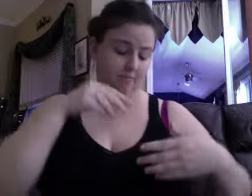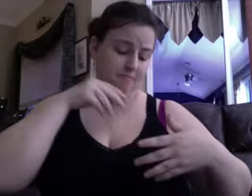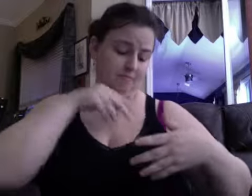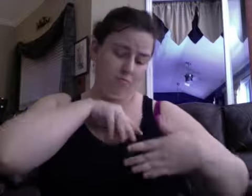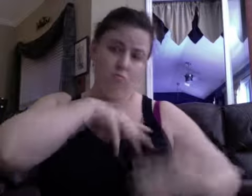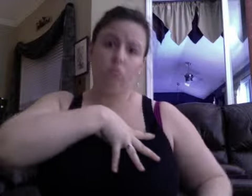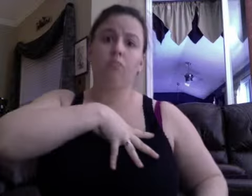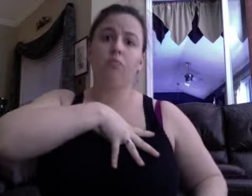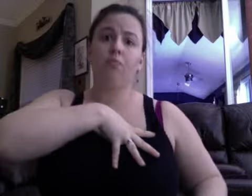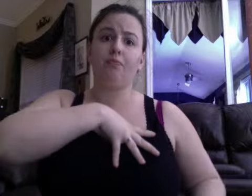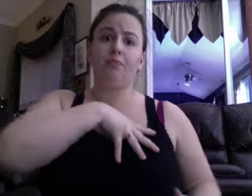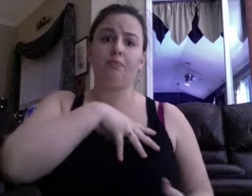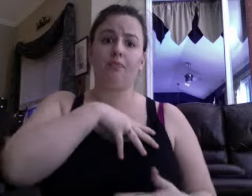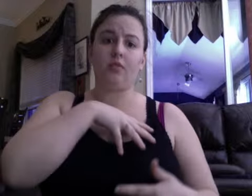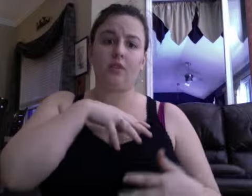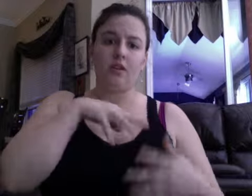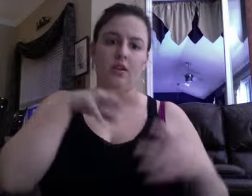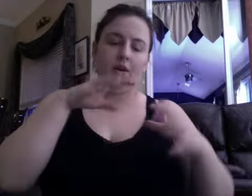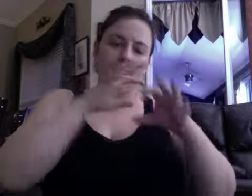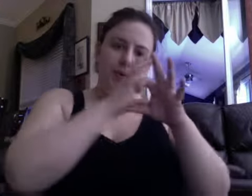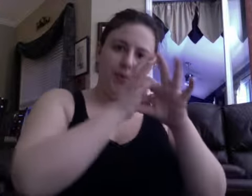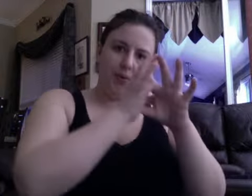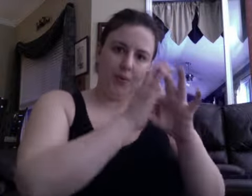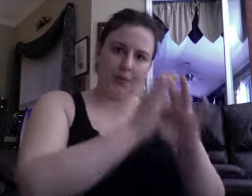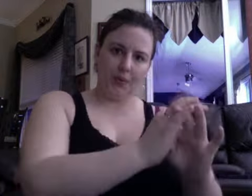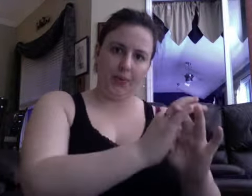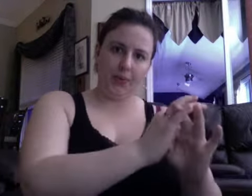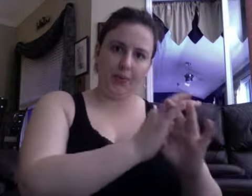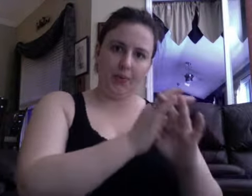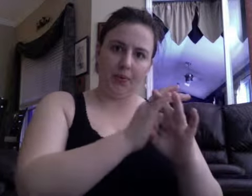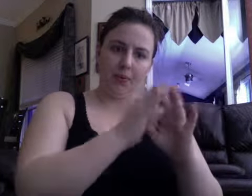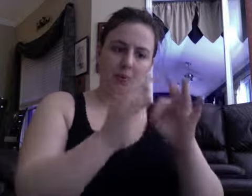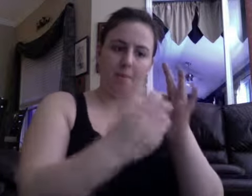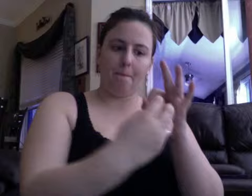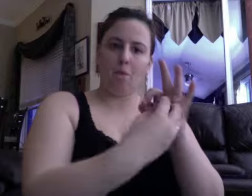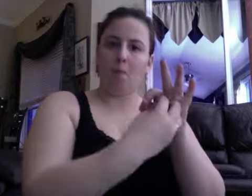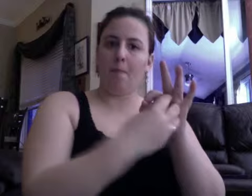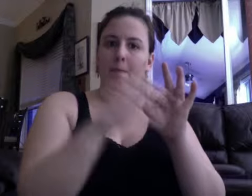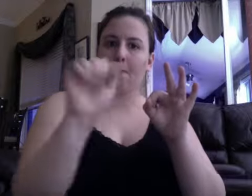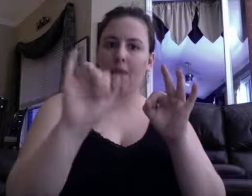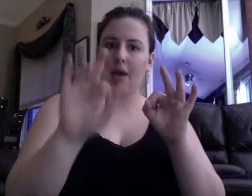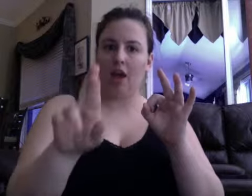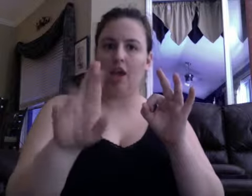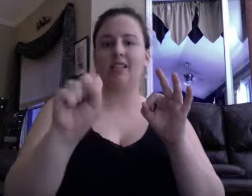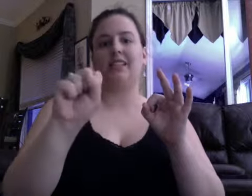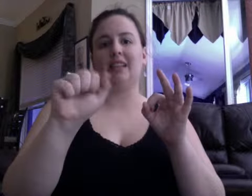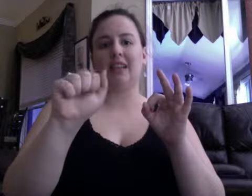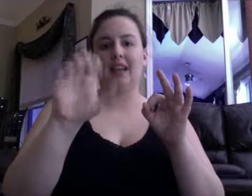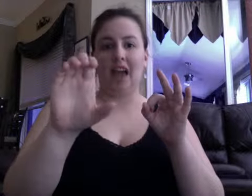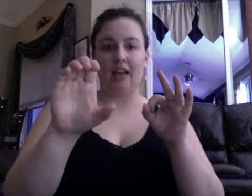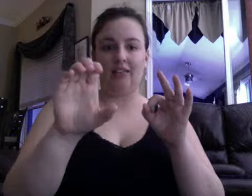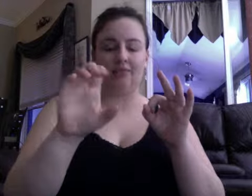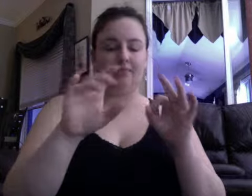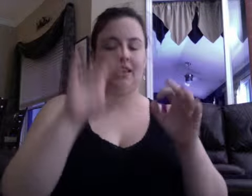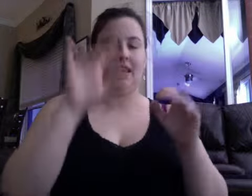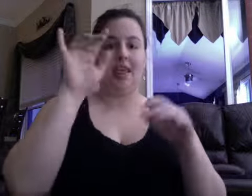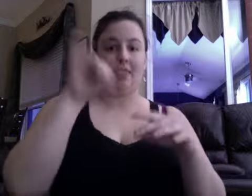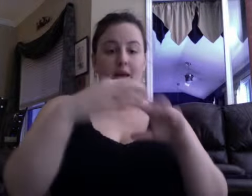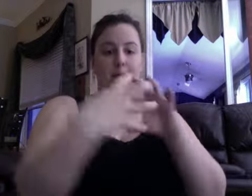air sacs. And the air sacs are surrounded by tiny little capillaries that actually